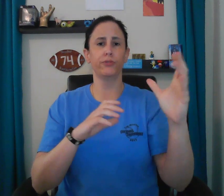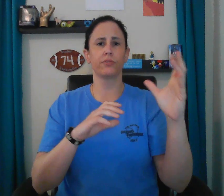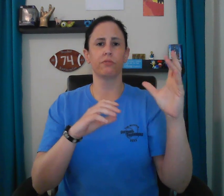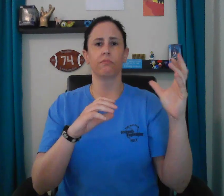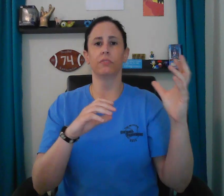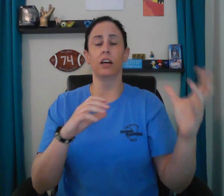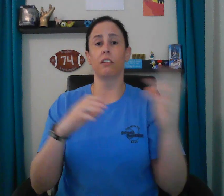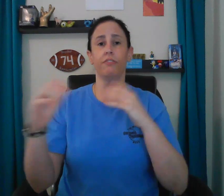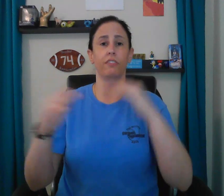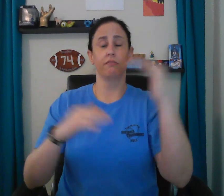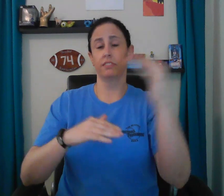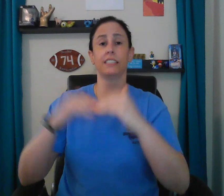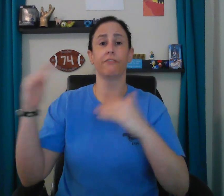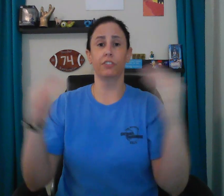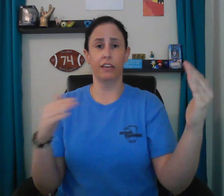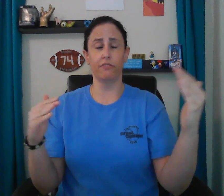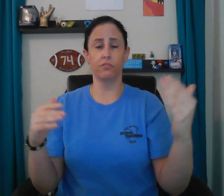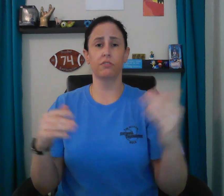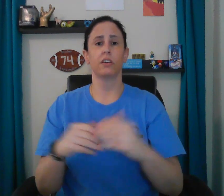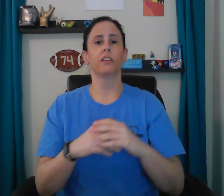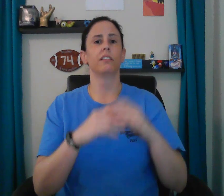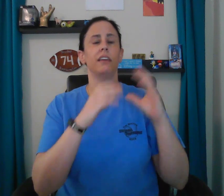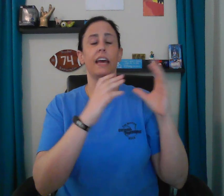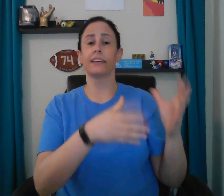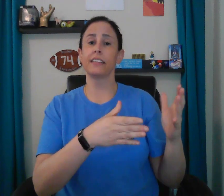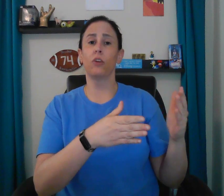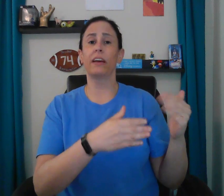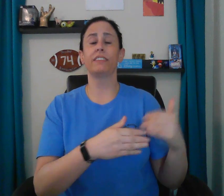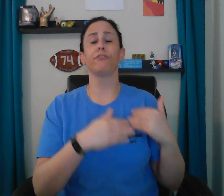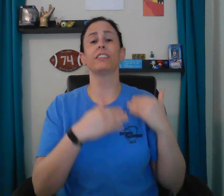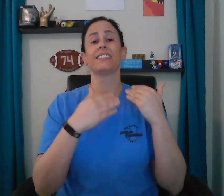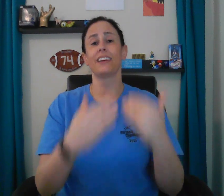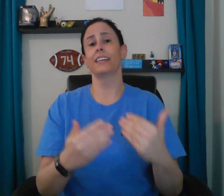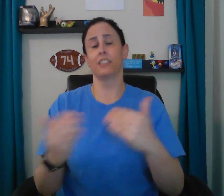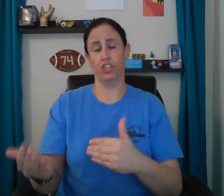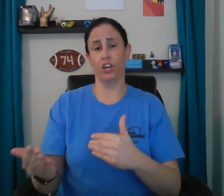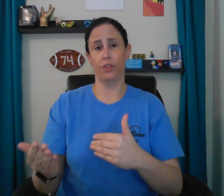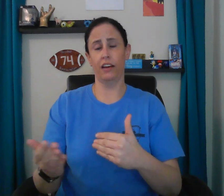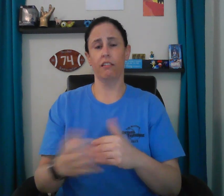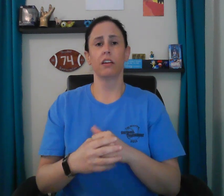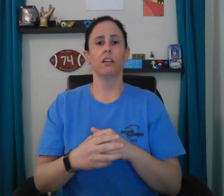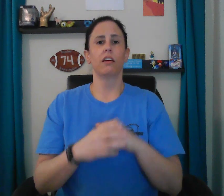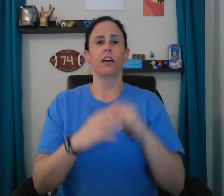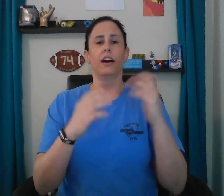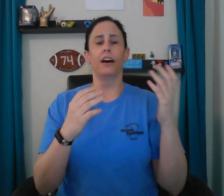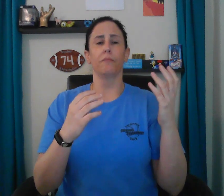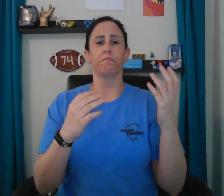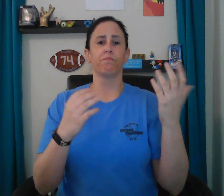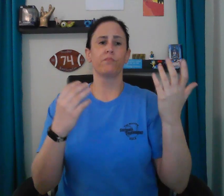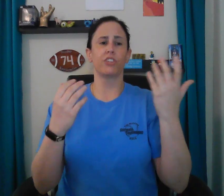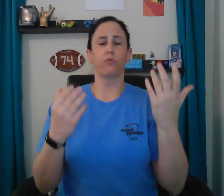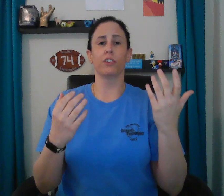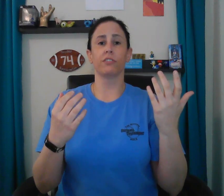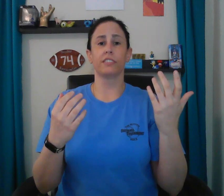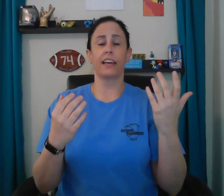use love to different levels. ASL, we have different signs to show that. So if we're